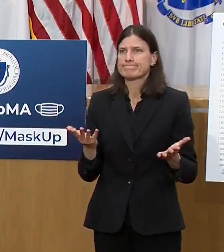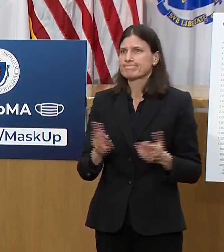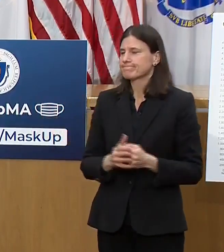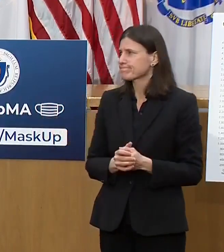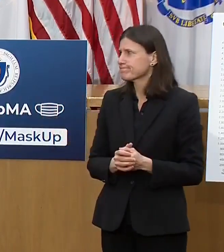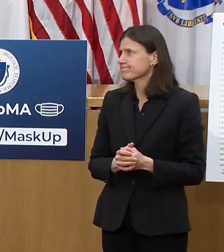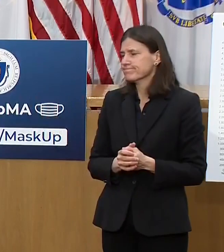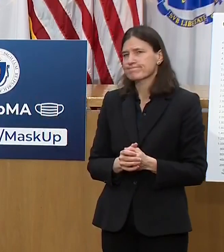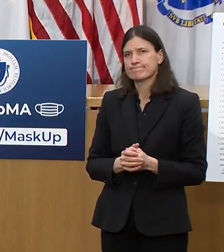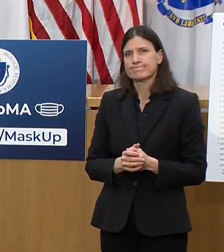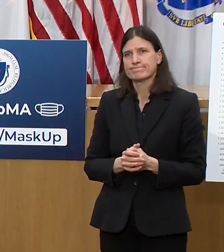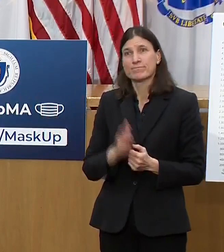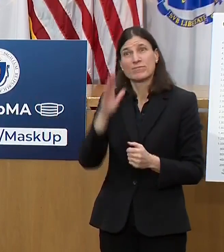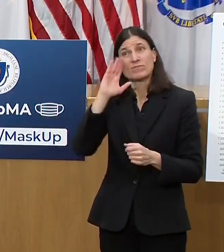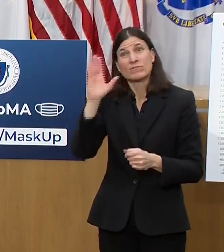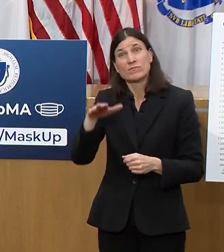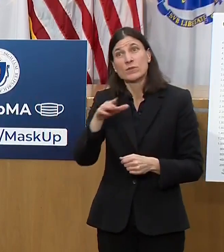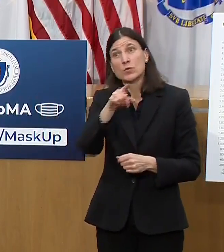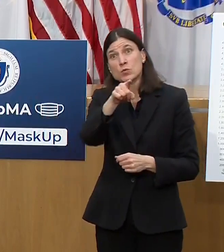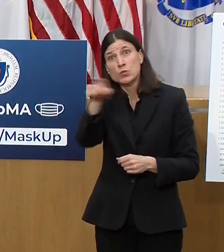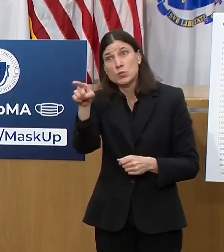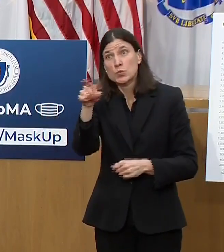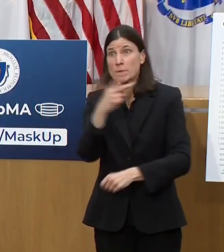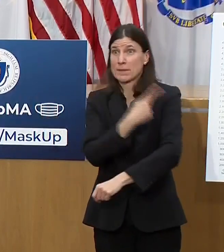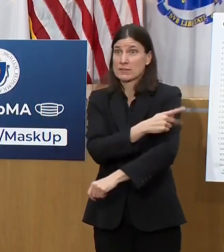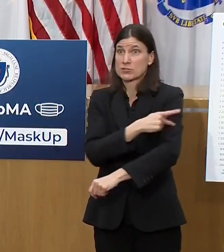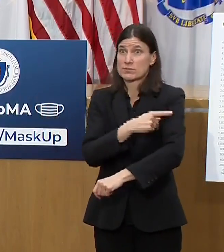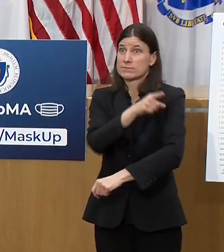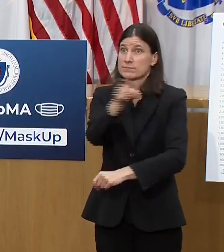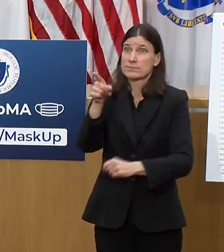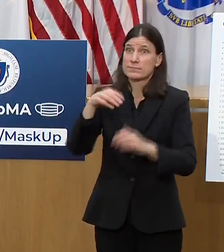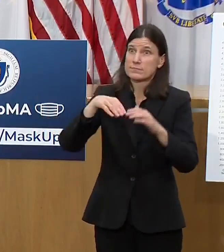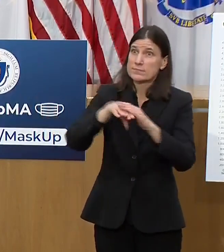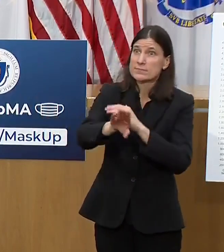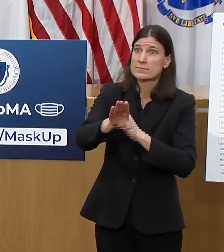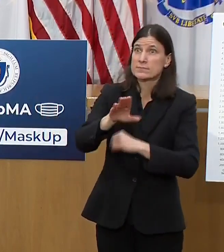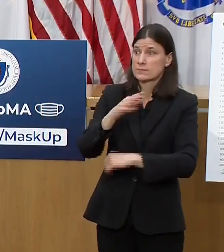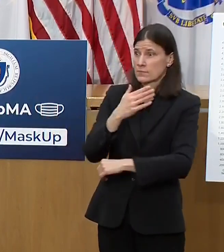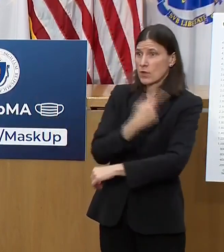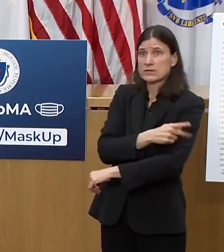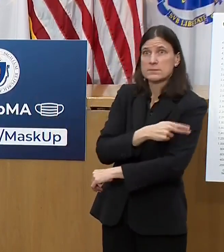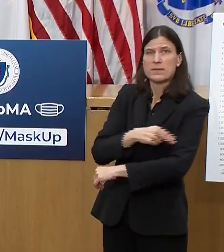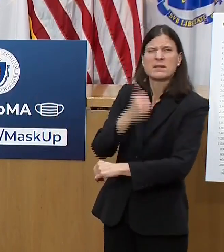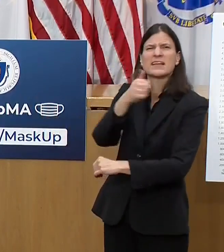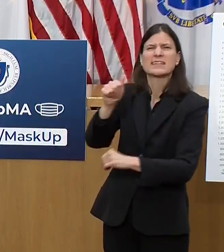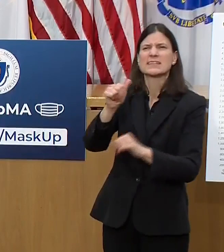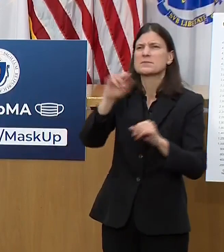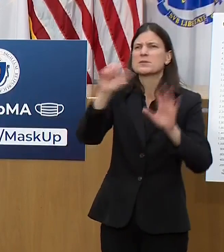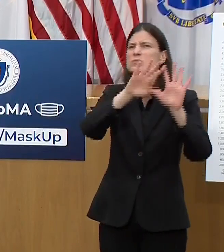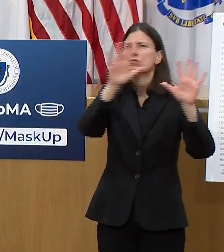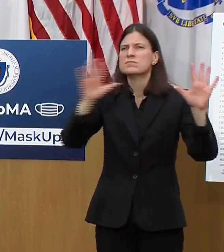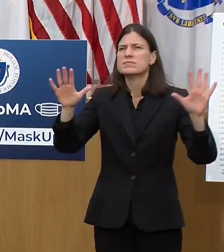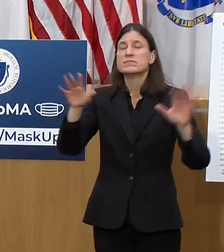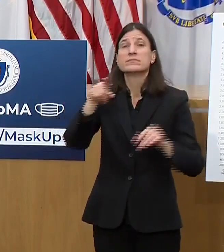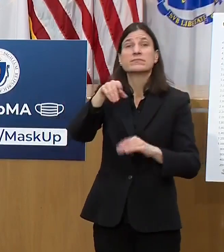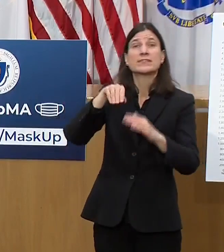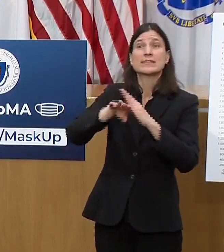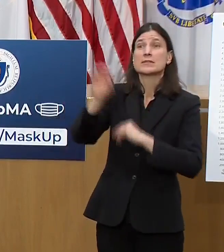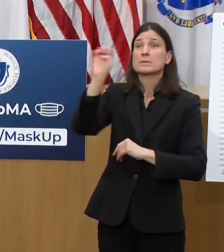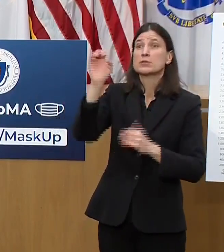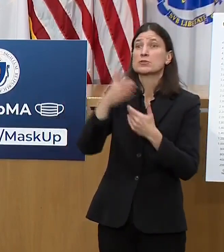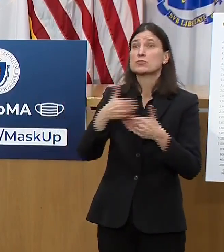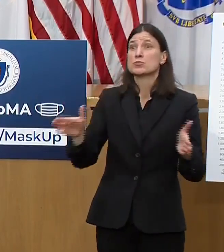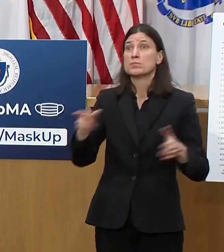if you are a patient coming to the hospital, it may mean that you have to wait in the emergency room for a very long